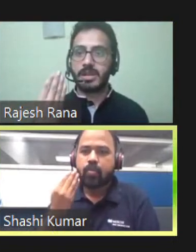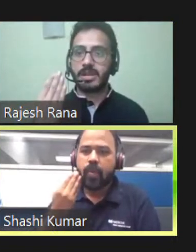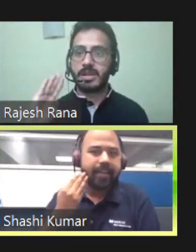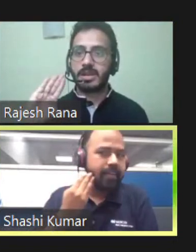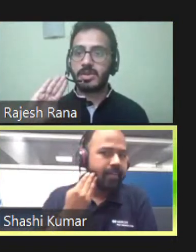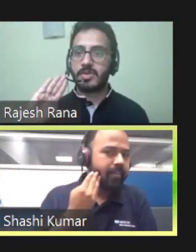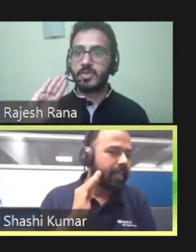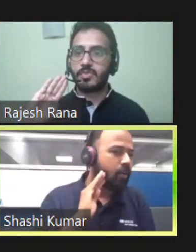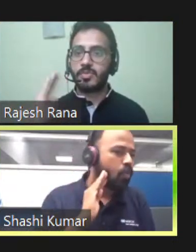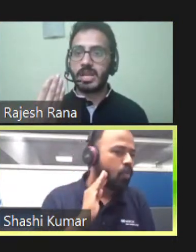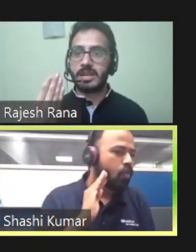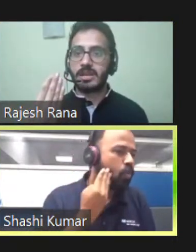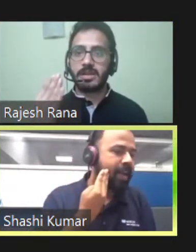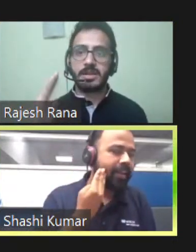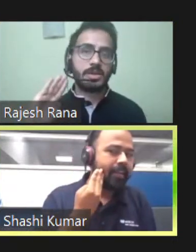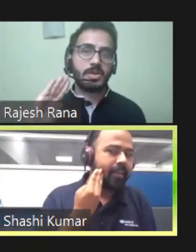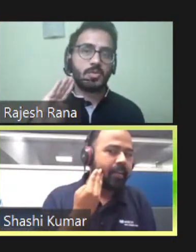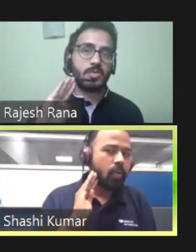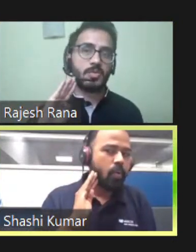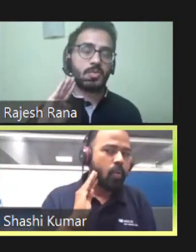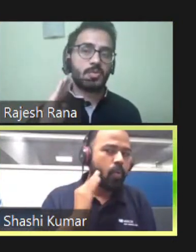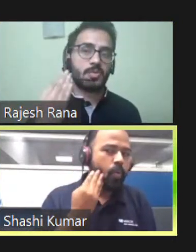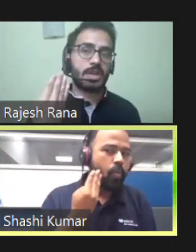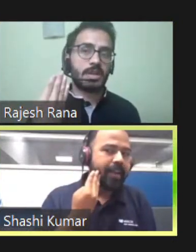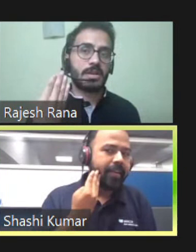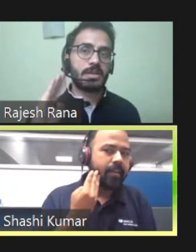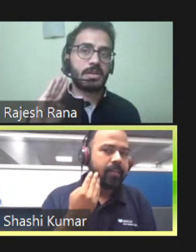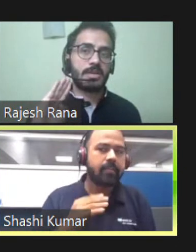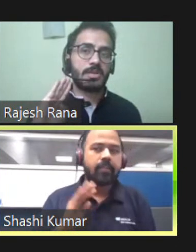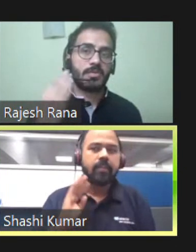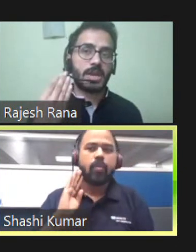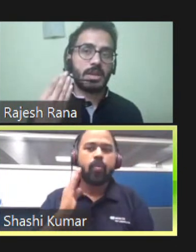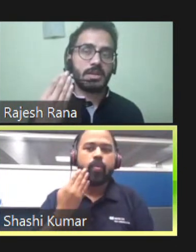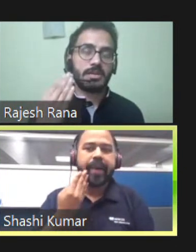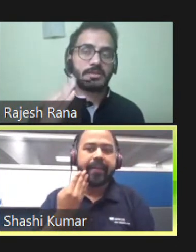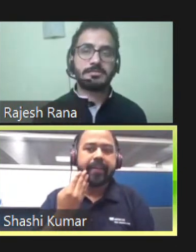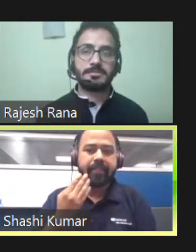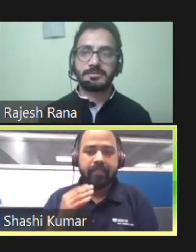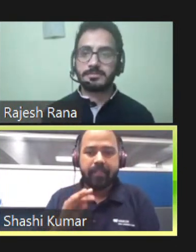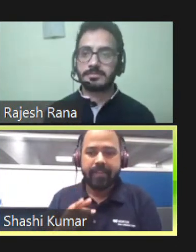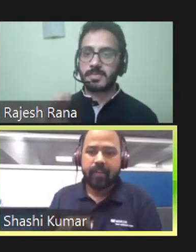Is when, right? When, right?